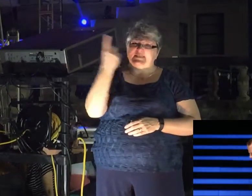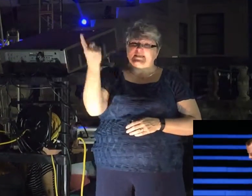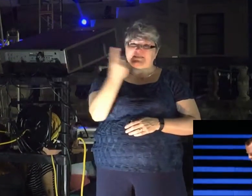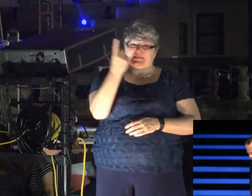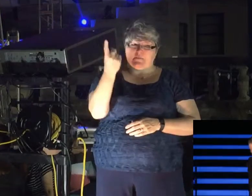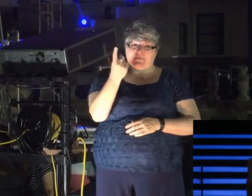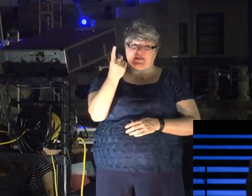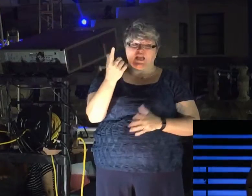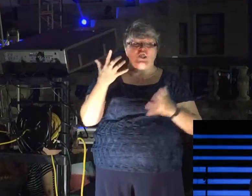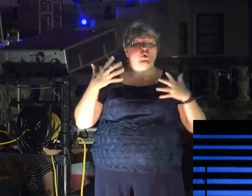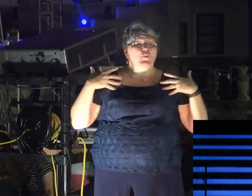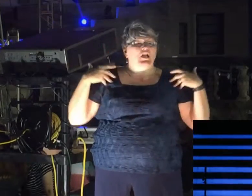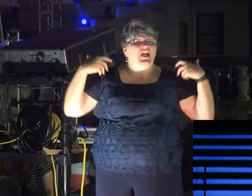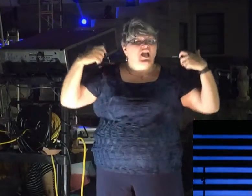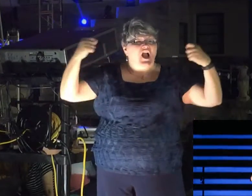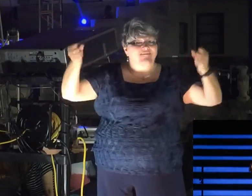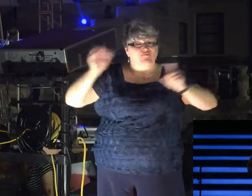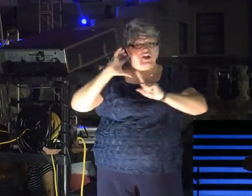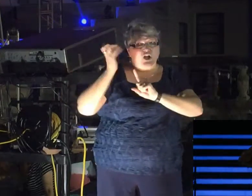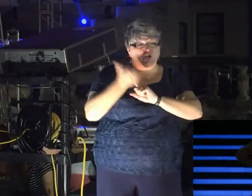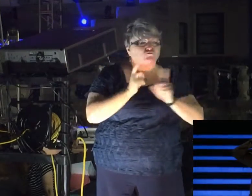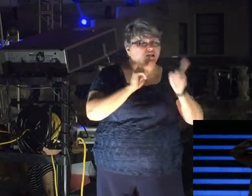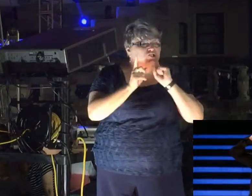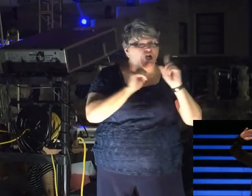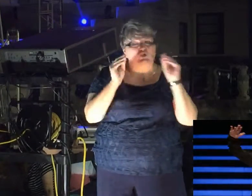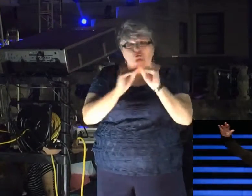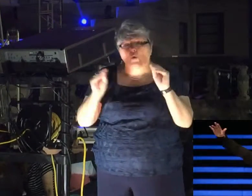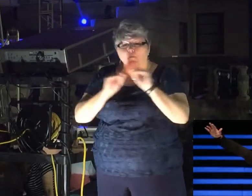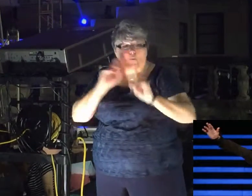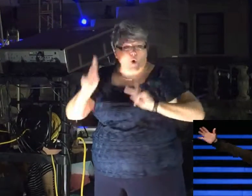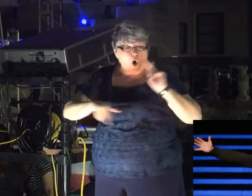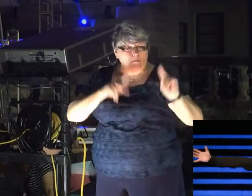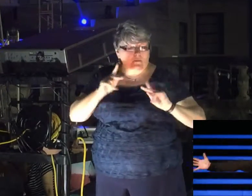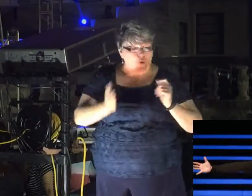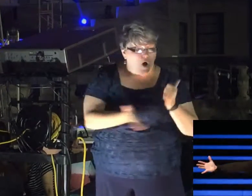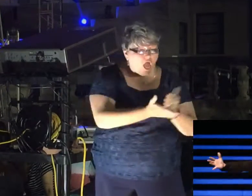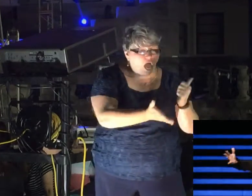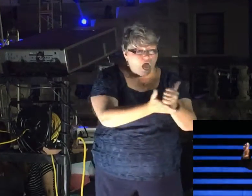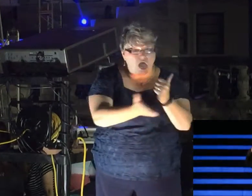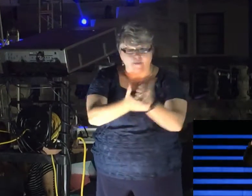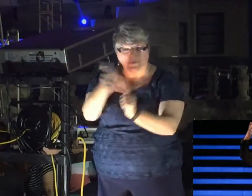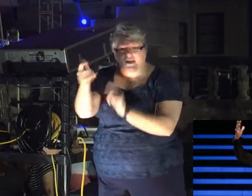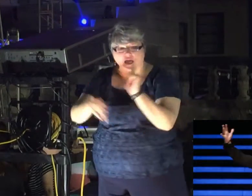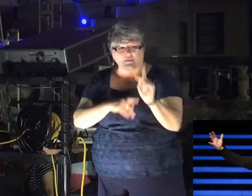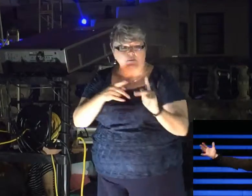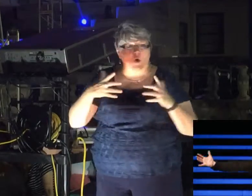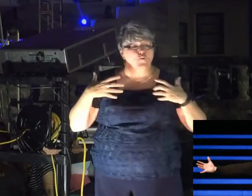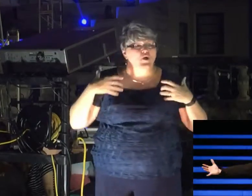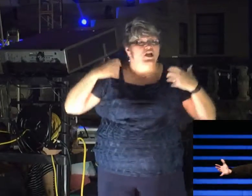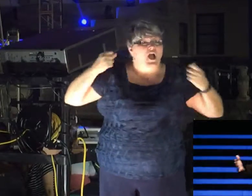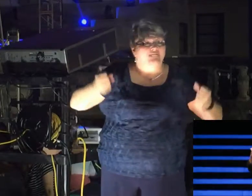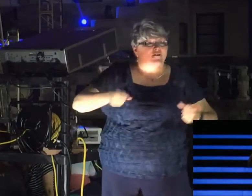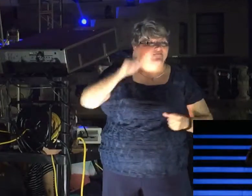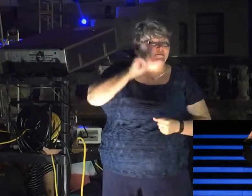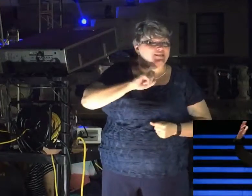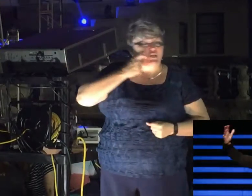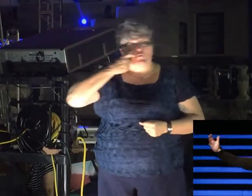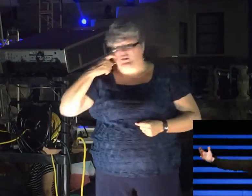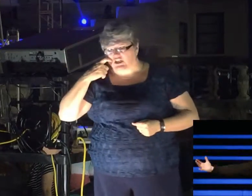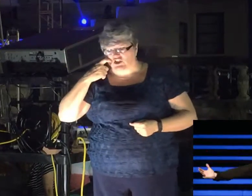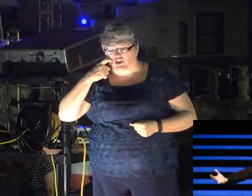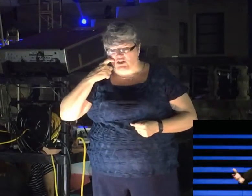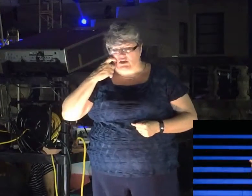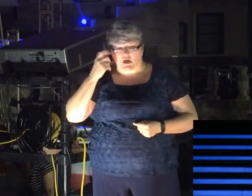I've seen something in the recovery culture as I've talked to more and more people who are helping people recover from sexual